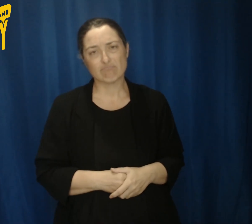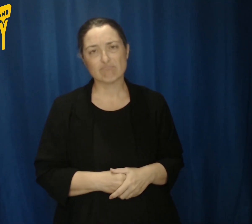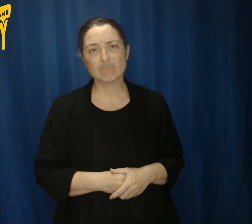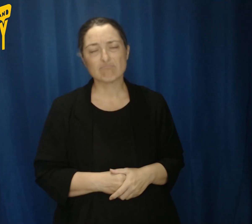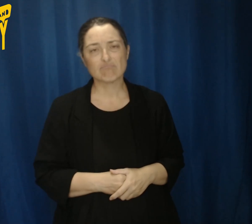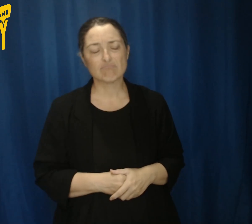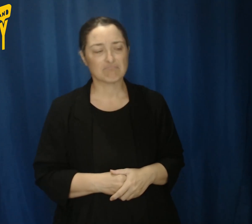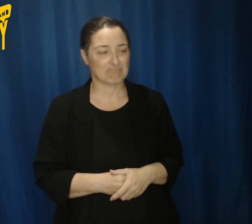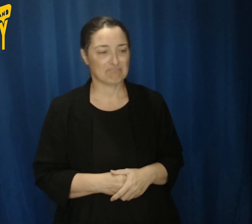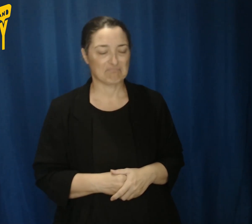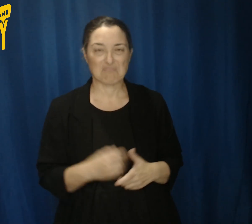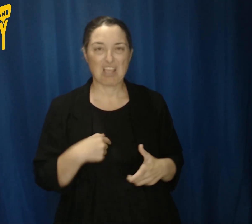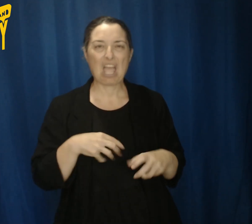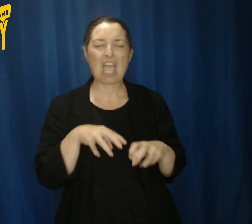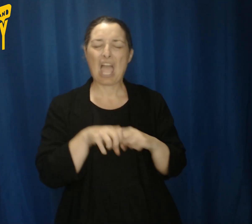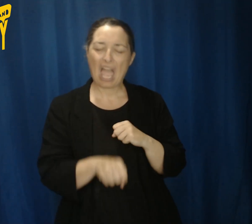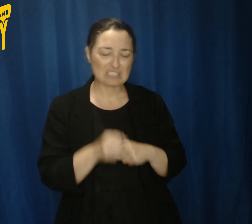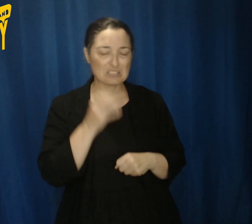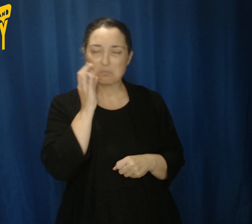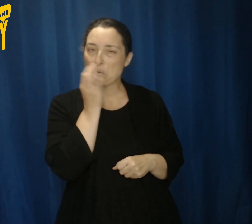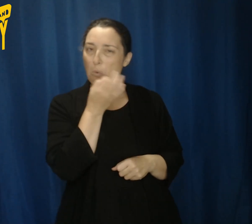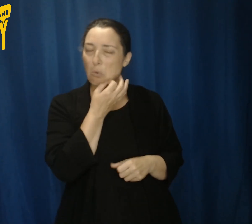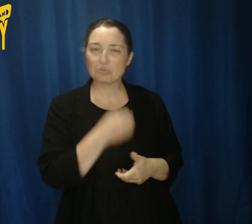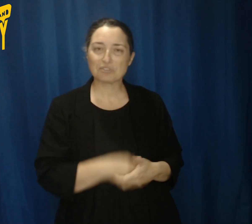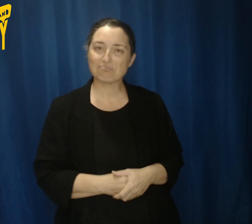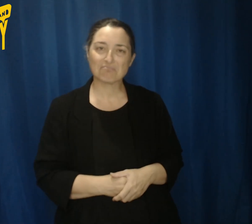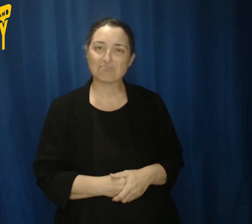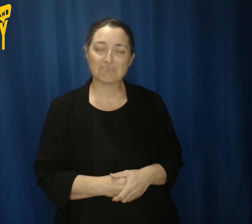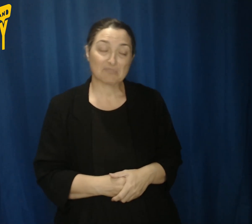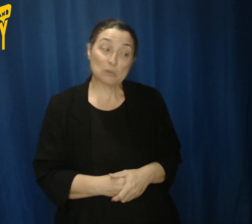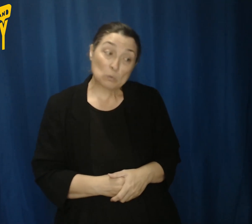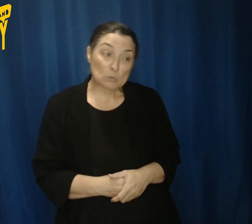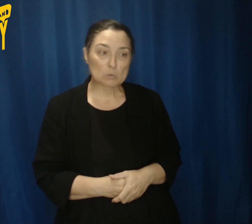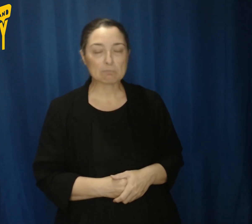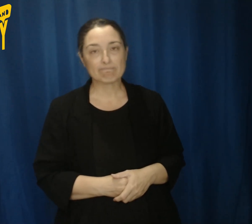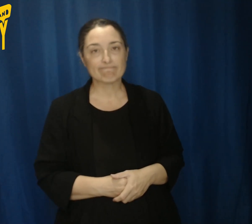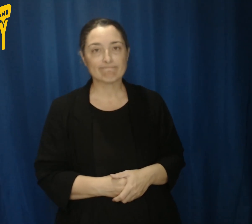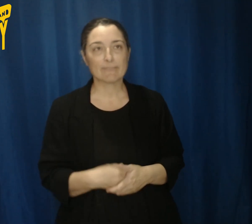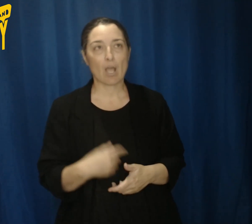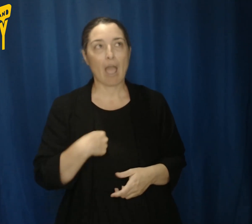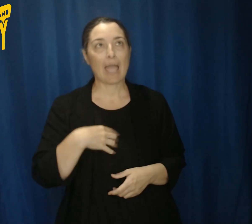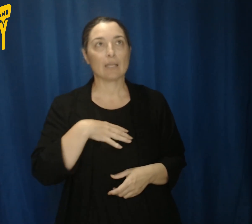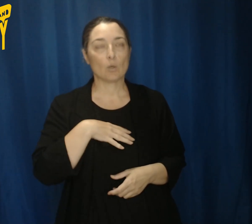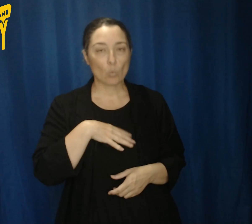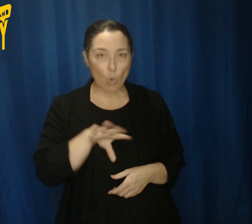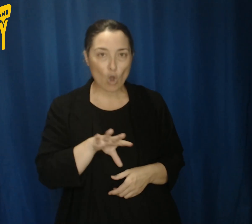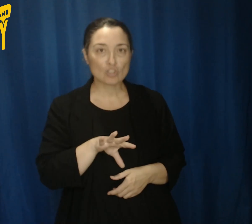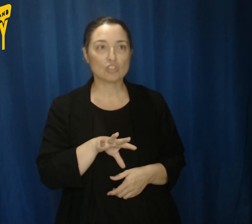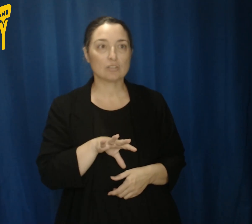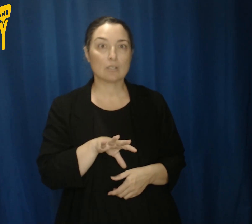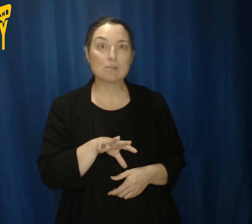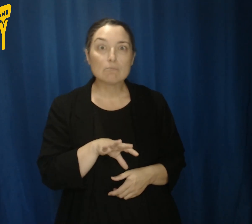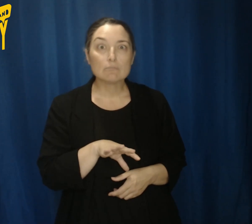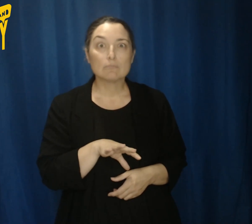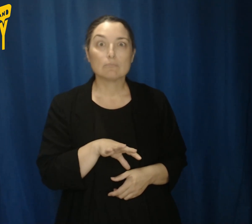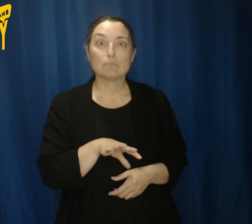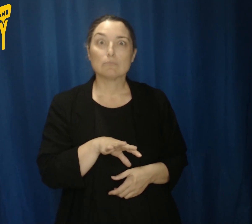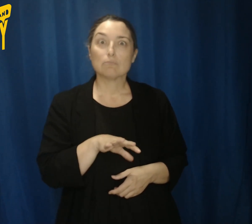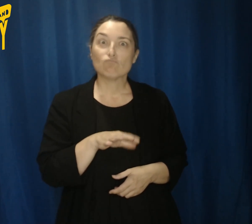I hate being bored. And so what I want is to be provoked. So I don't